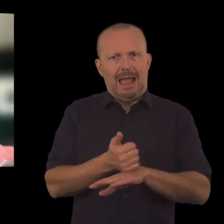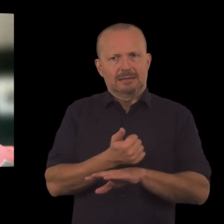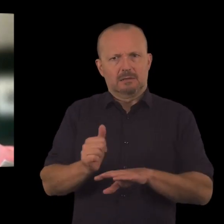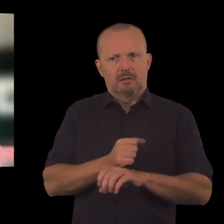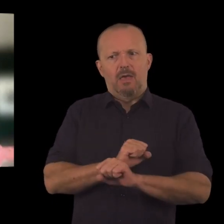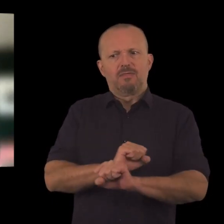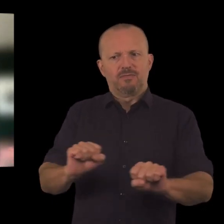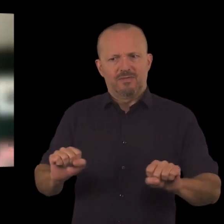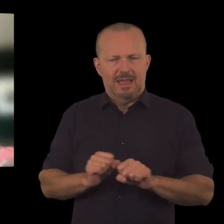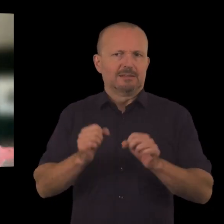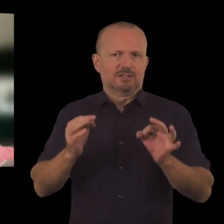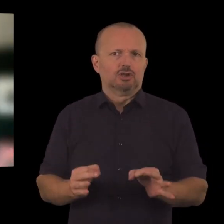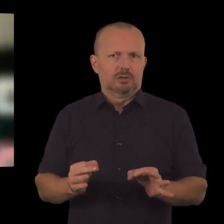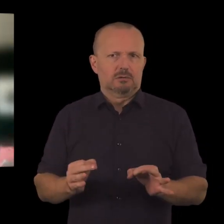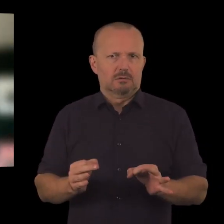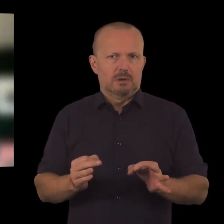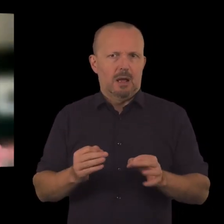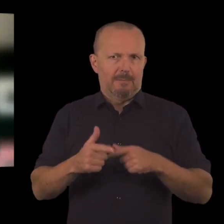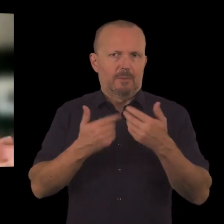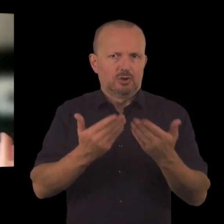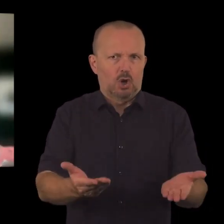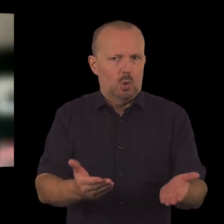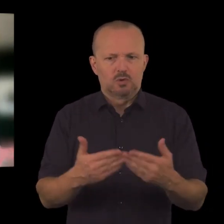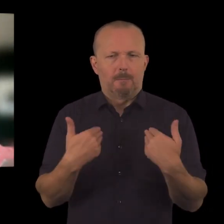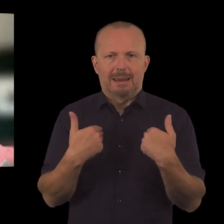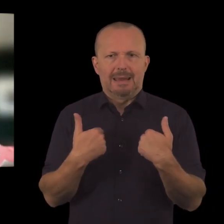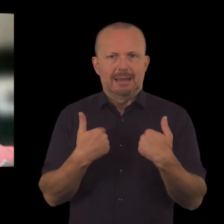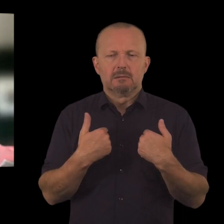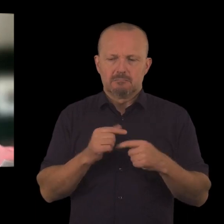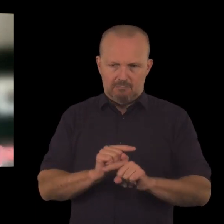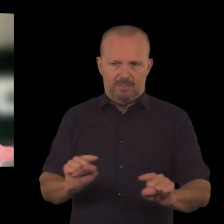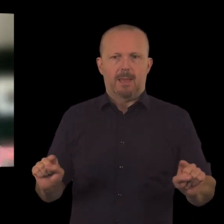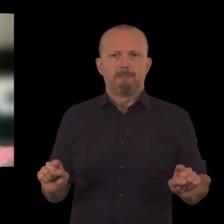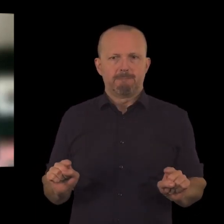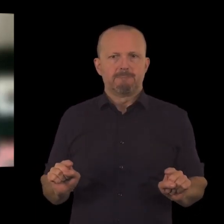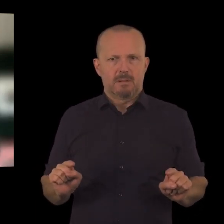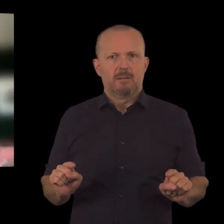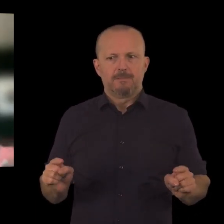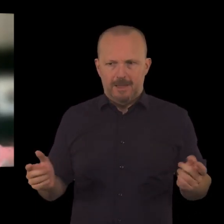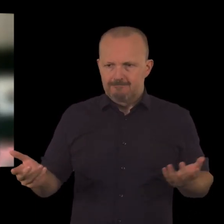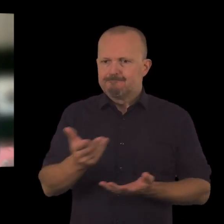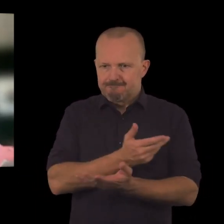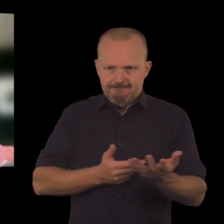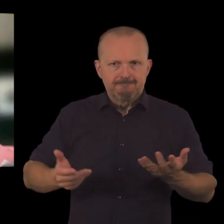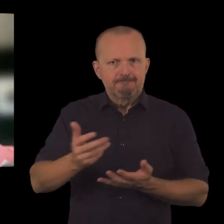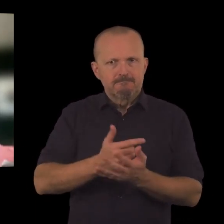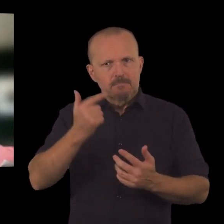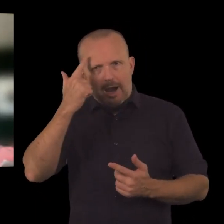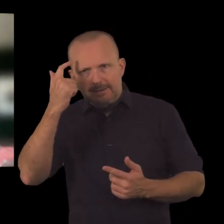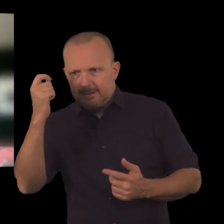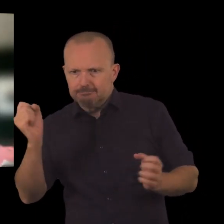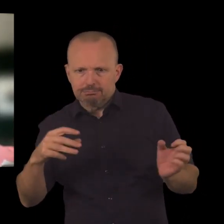do. That's not to deny the kind of effect of that on people's lives or to ignore it, but